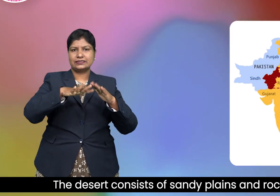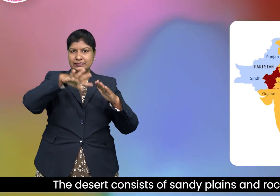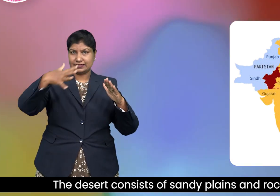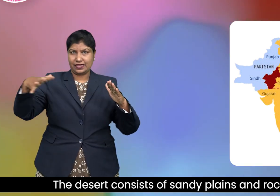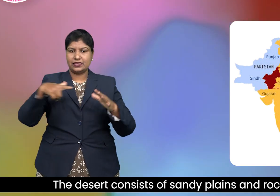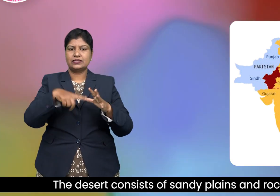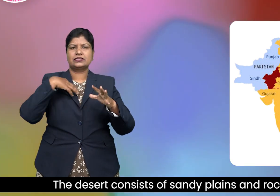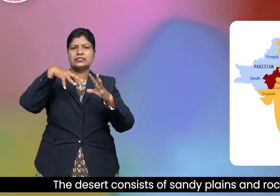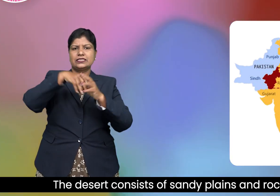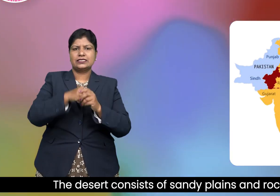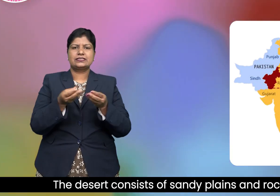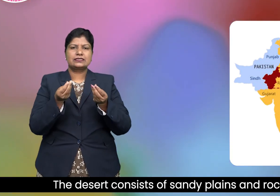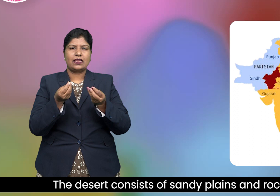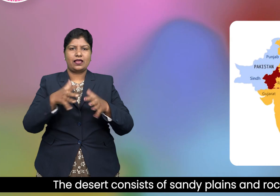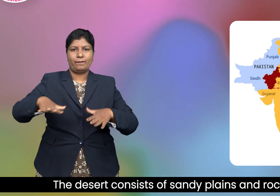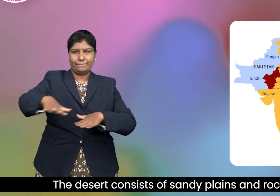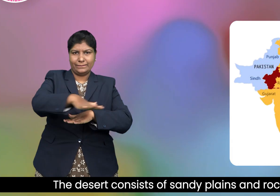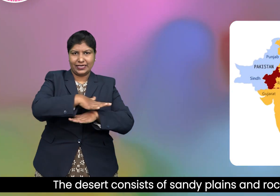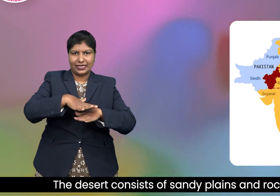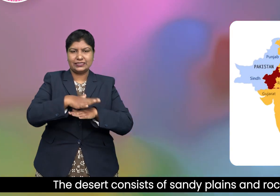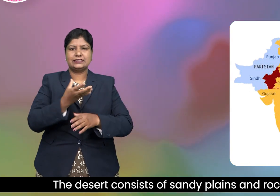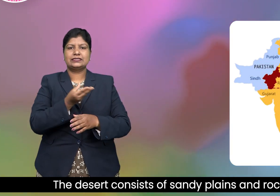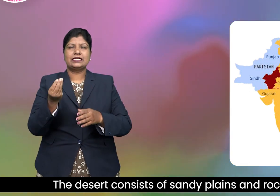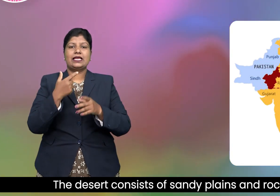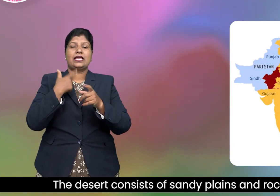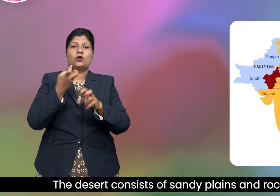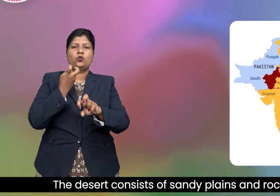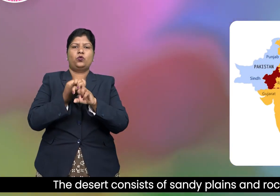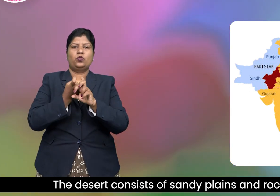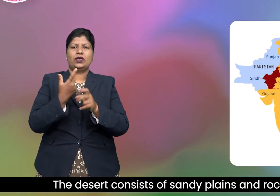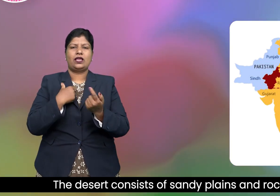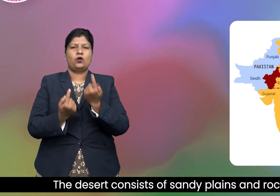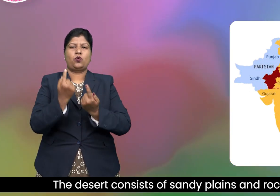of sandy plains and rocky outcrops